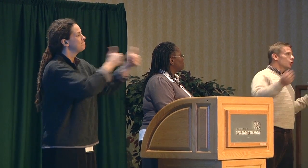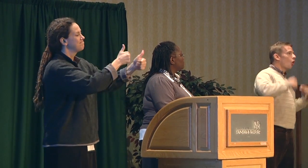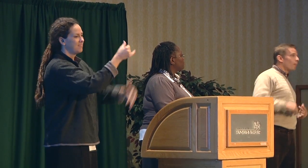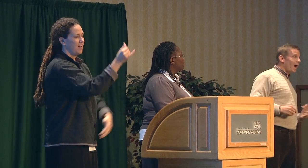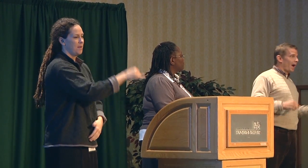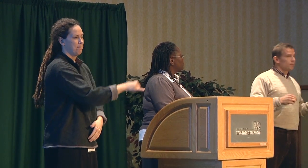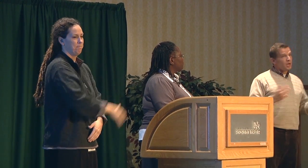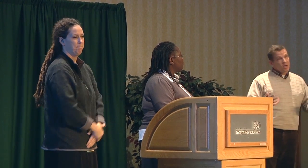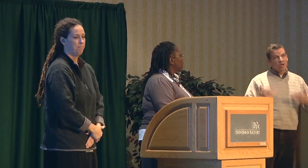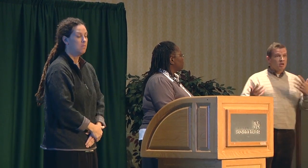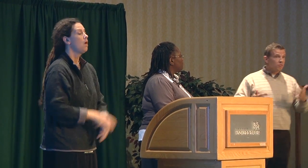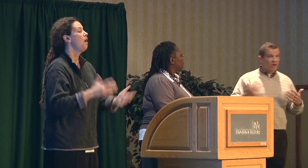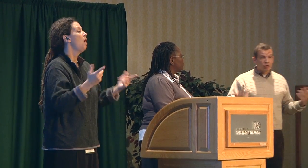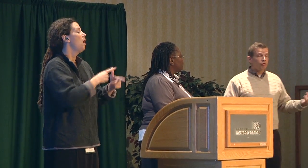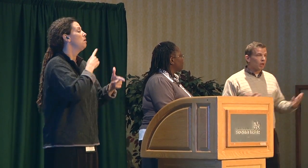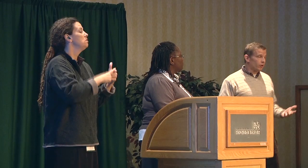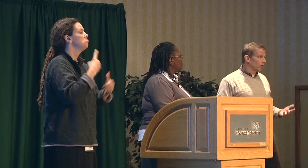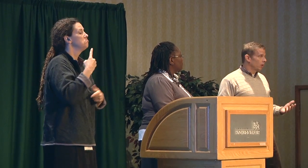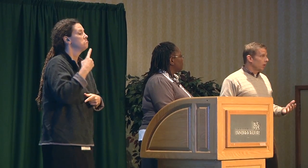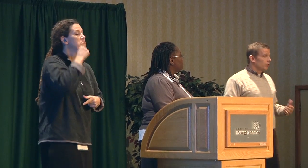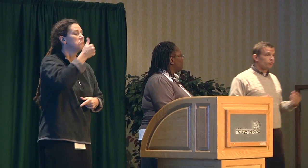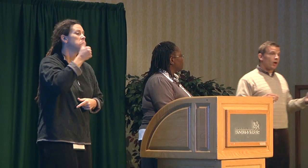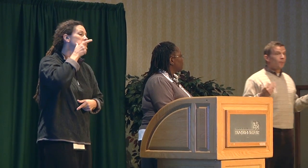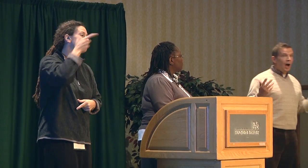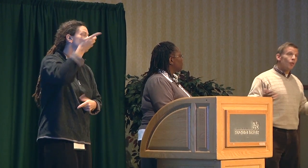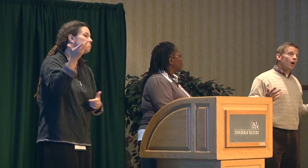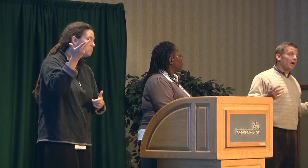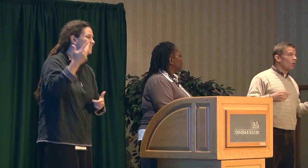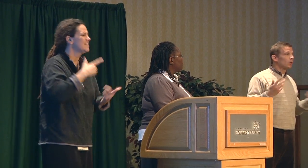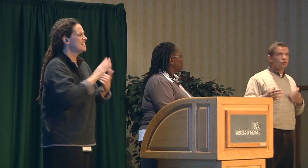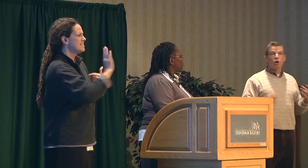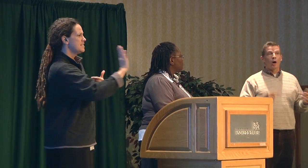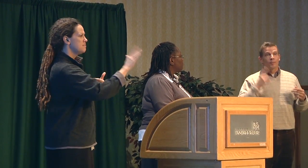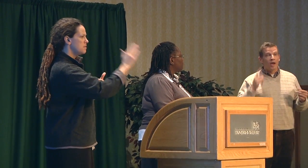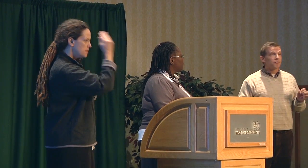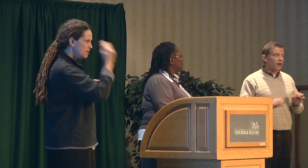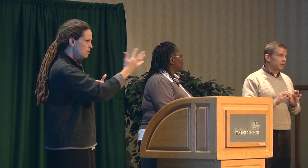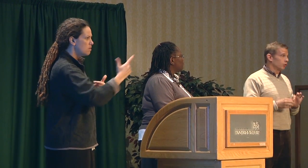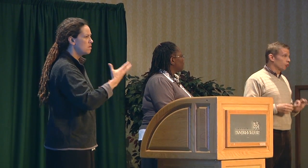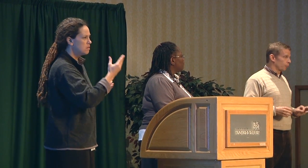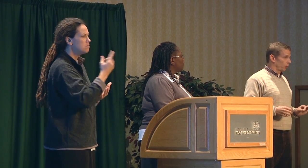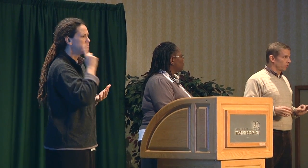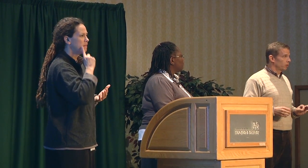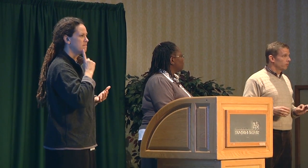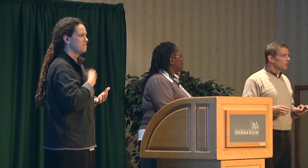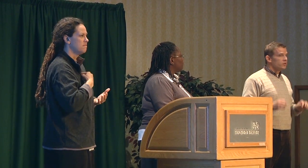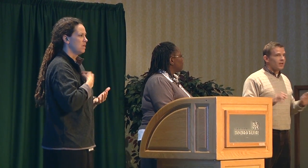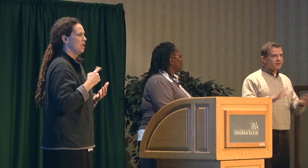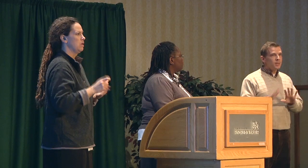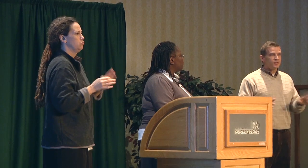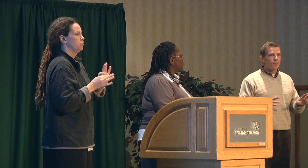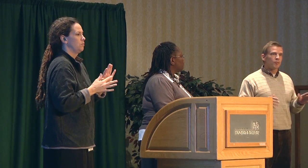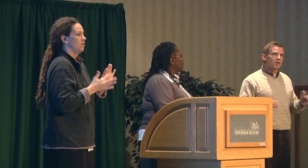And then you call back, maybe a day or two later, and you say, by the way, I want to let you know I'm deaf and I need an interpreter.